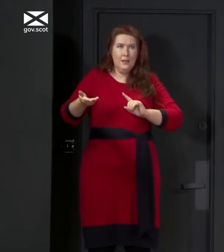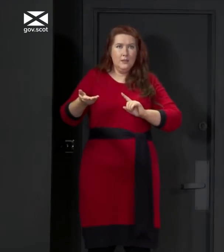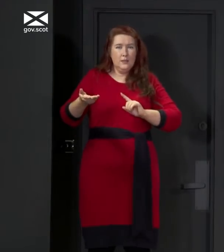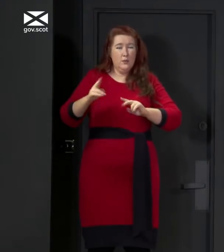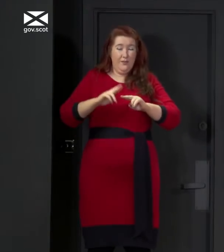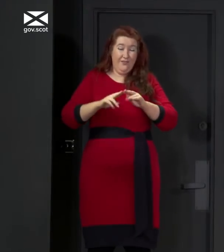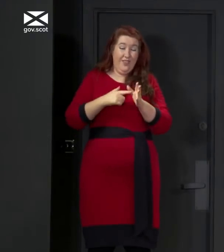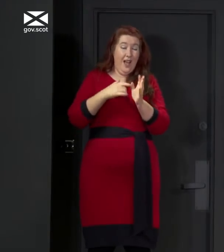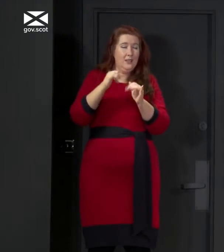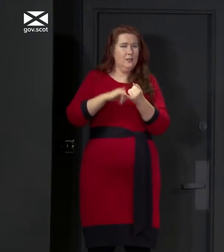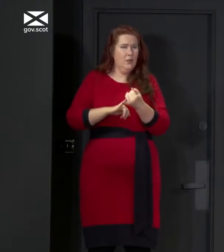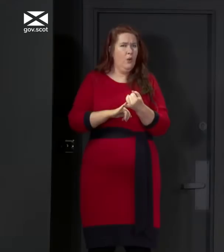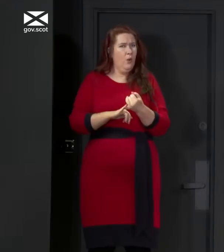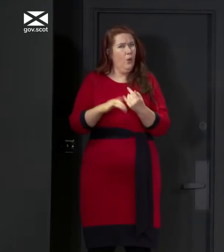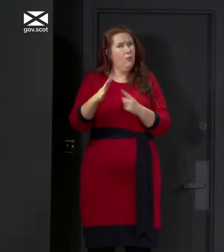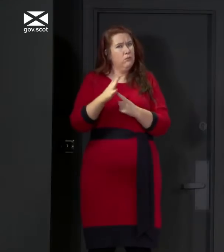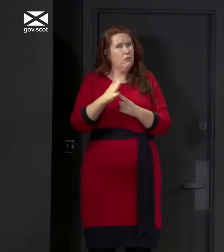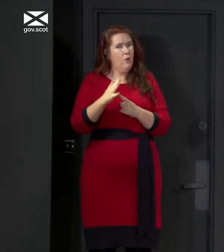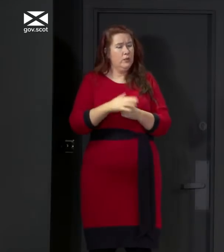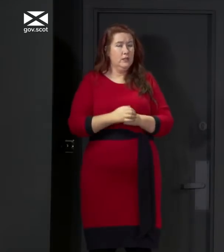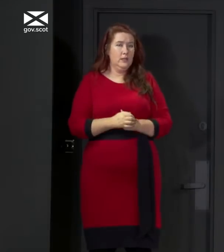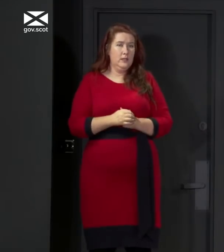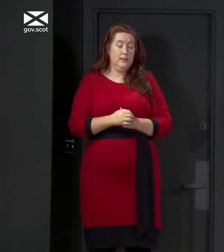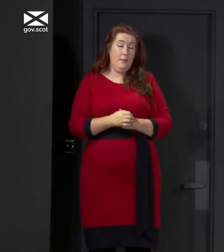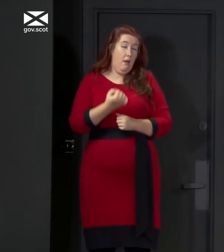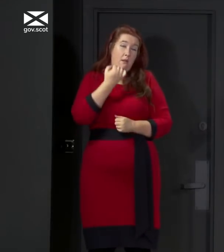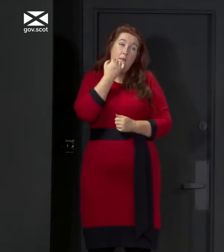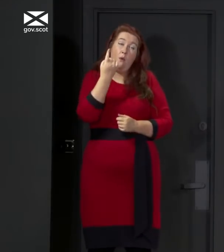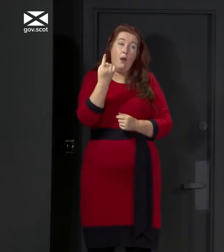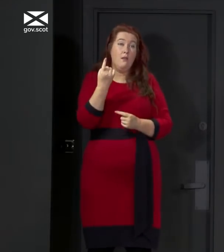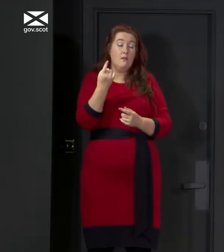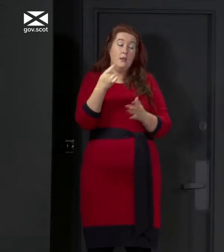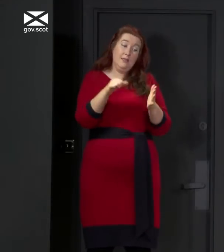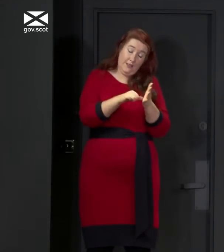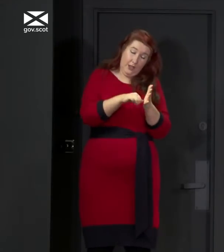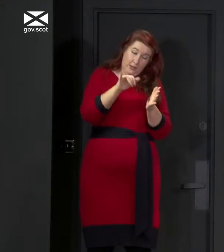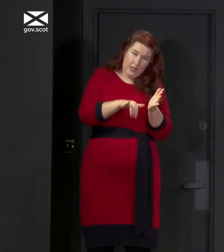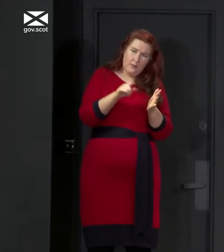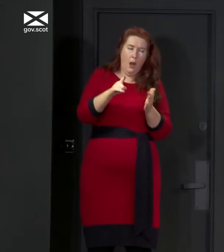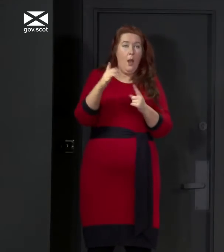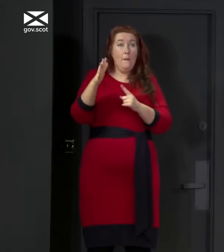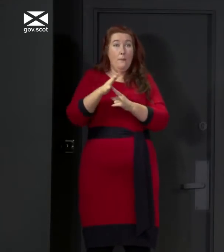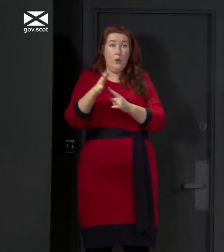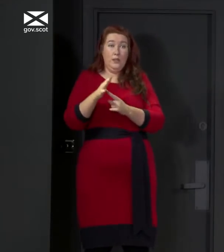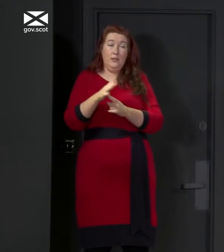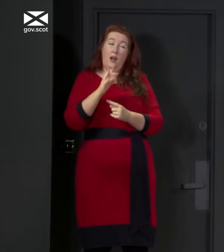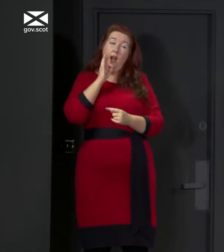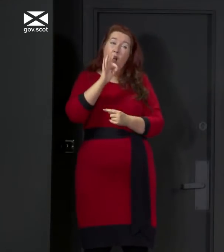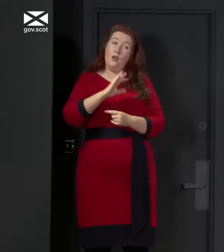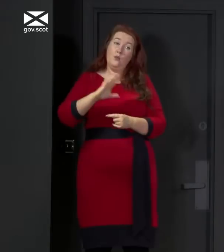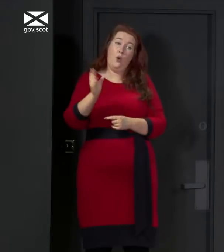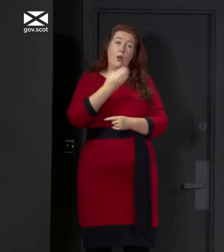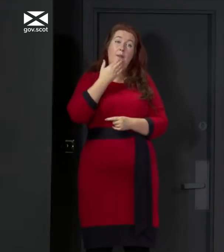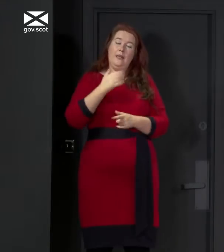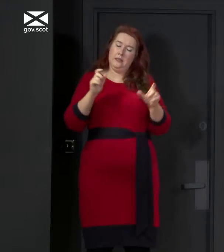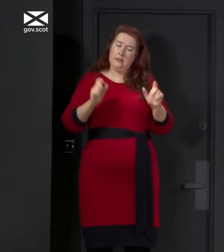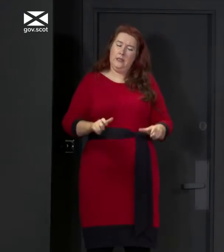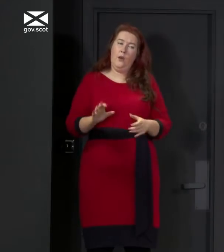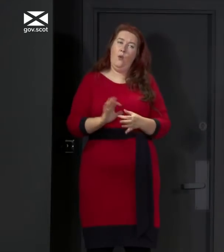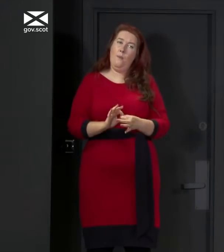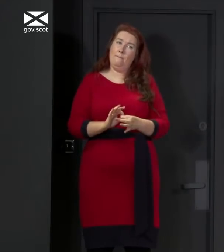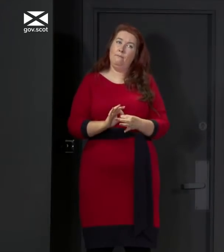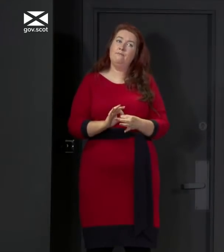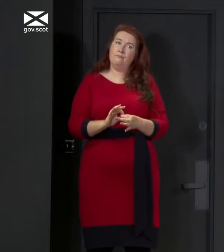not more so. But fundamentally, the most important thing and the most difficult thing I'm asking everybody to do again is to stay at